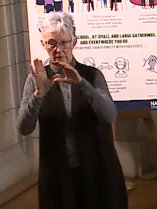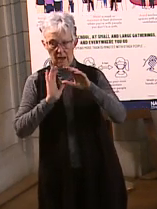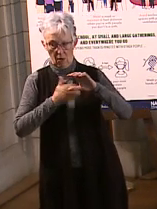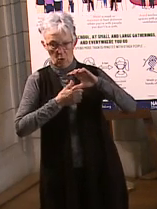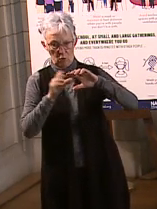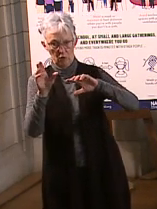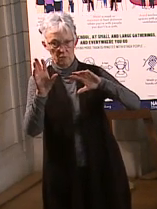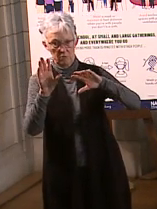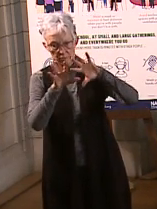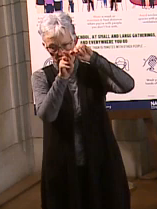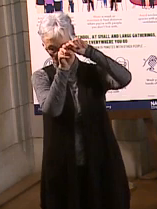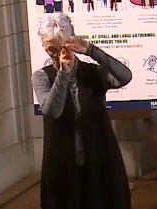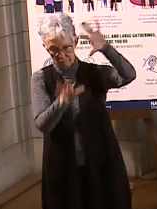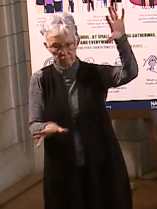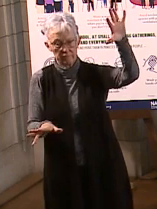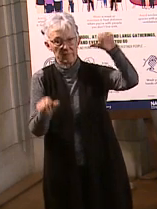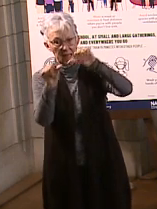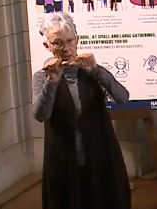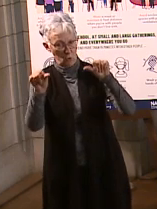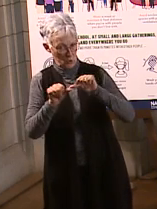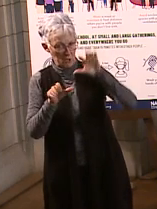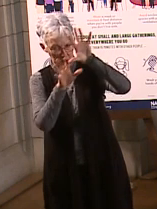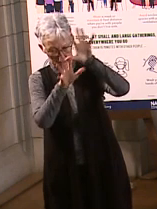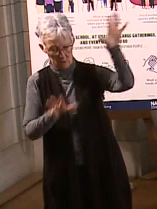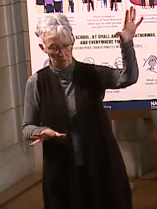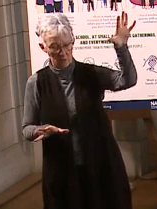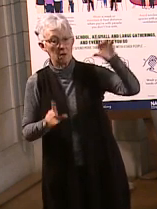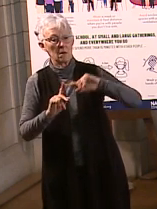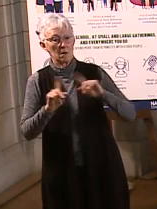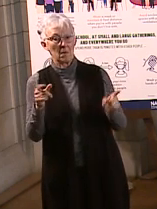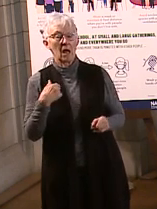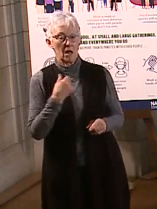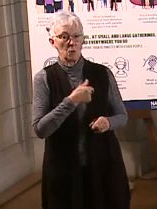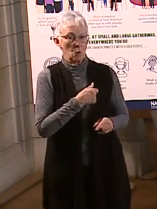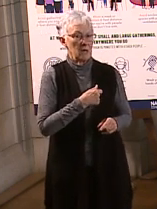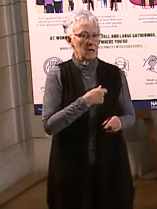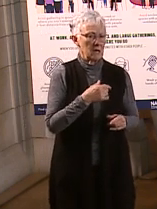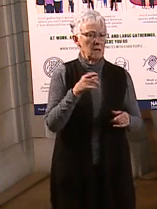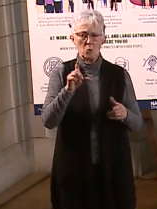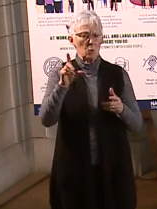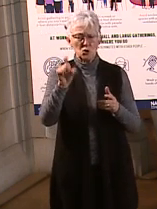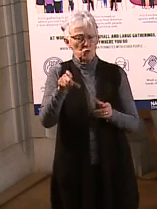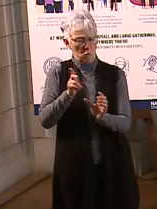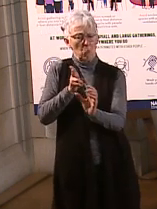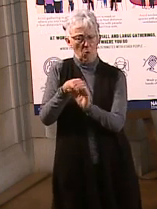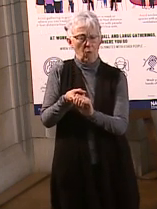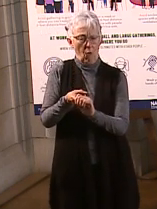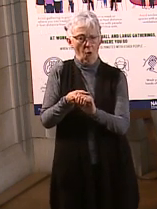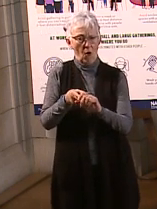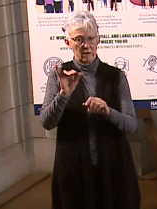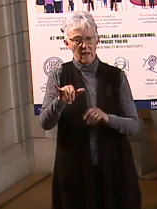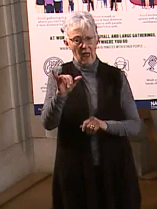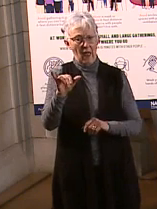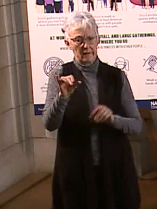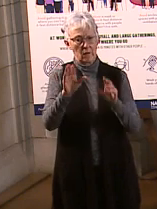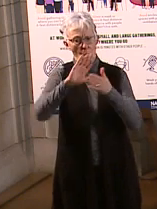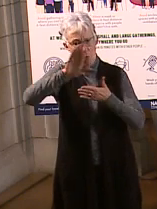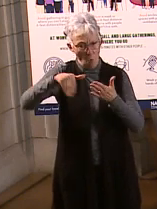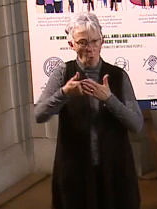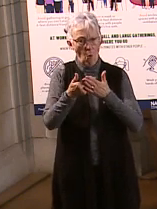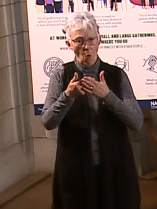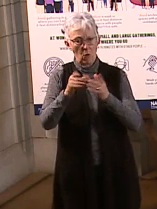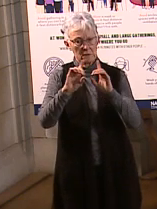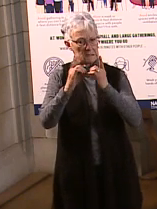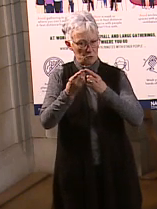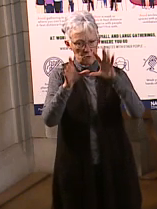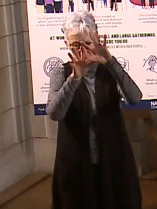Nebraska. But what we have to do is have that conversation, as that's why I've said very specifically, as a nation about